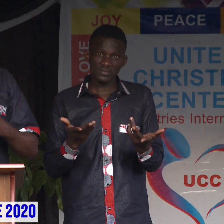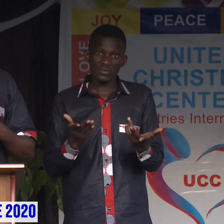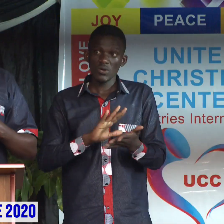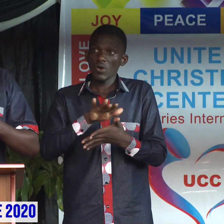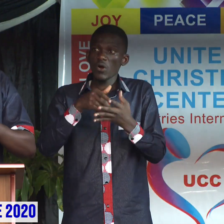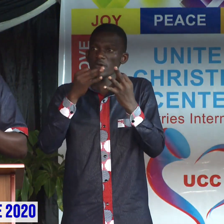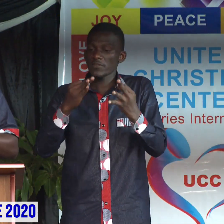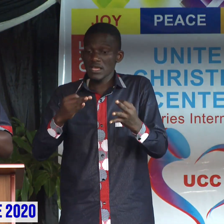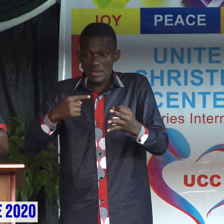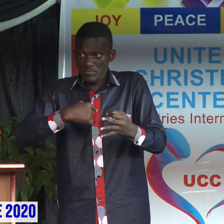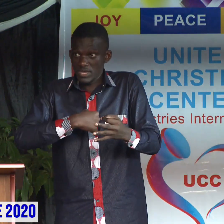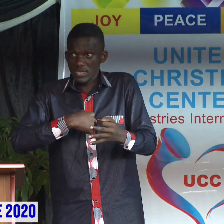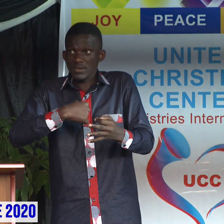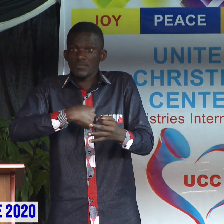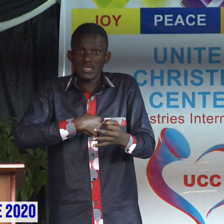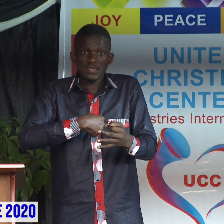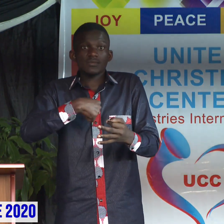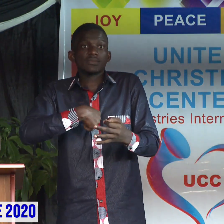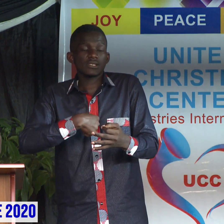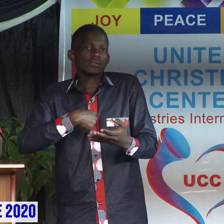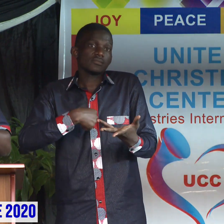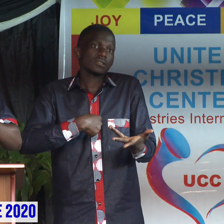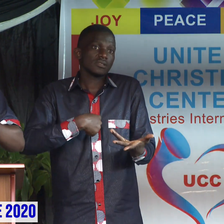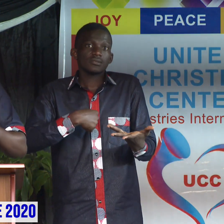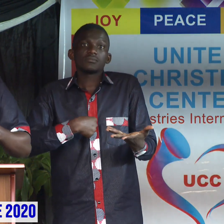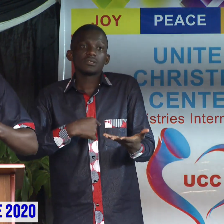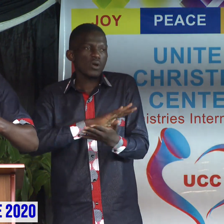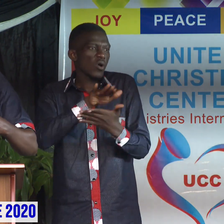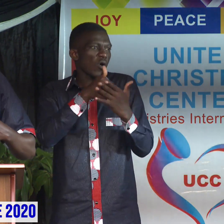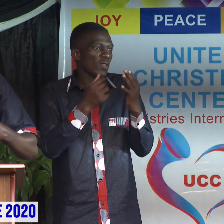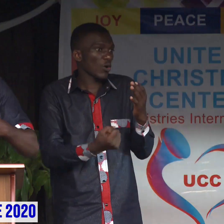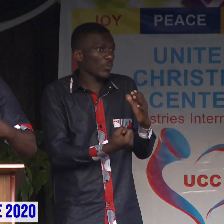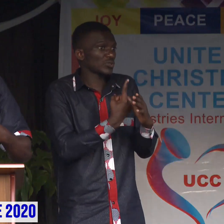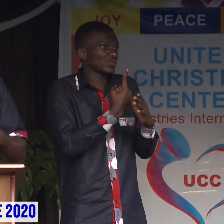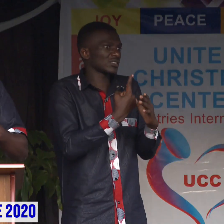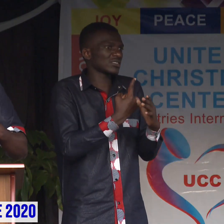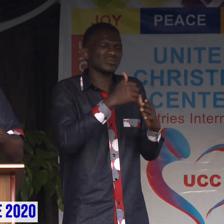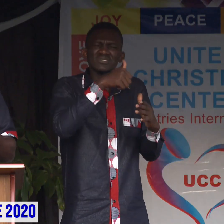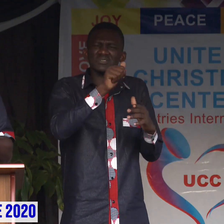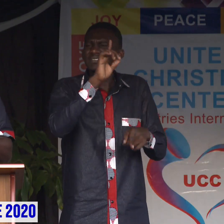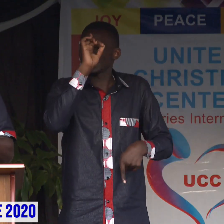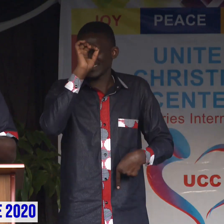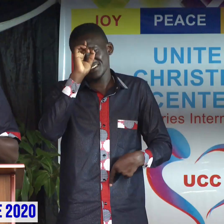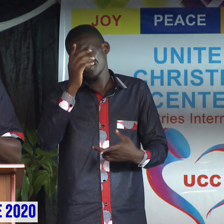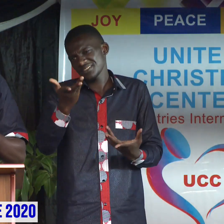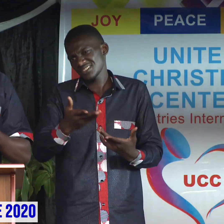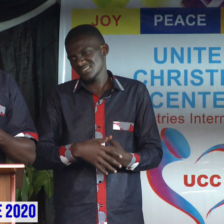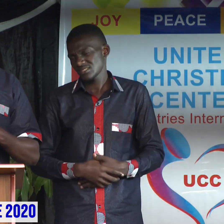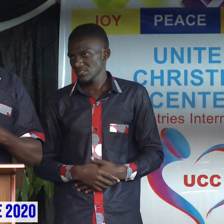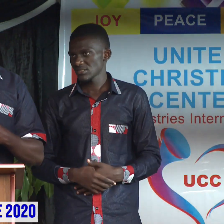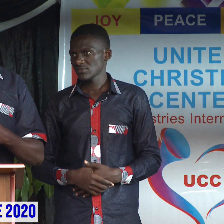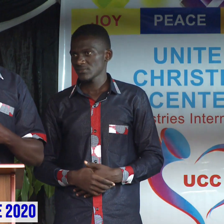Buli chimunze. Everything they want it to come to them. Opportunity. Every opportunity is you that likes